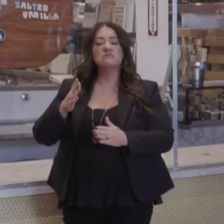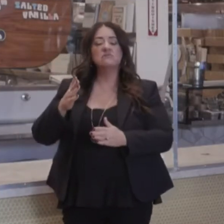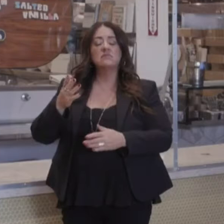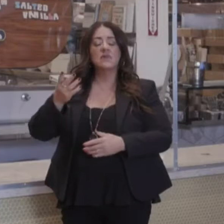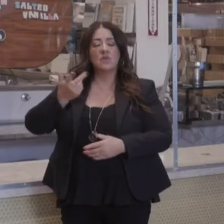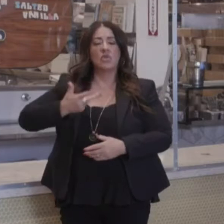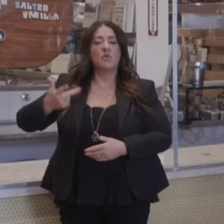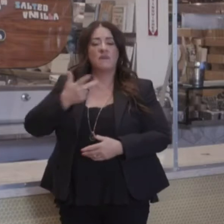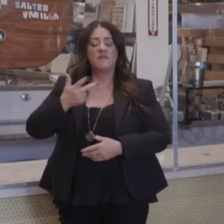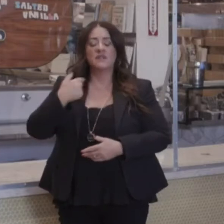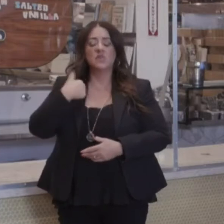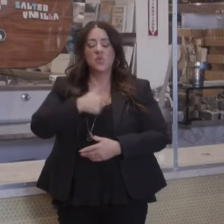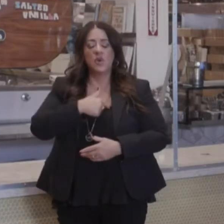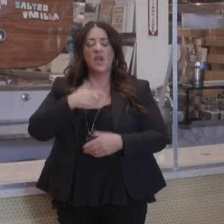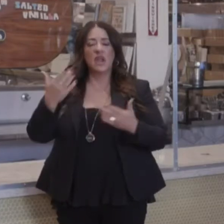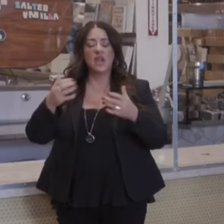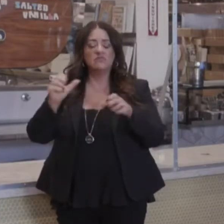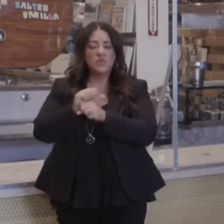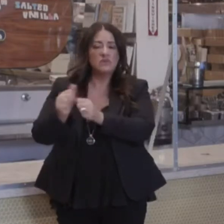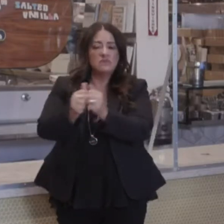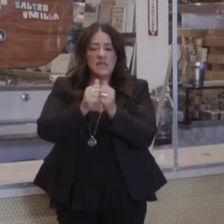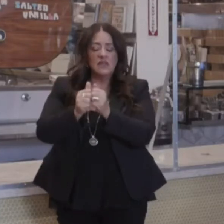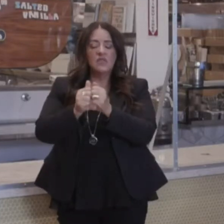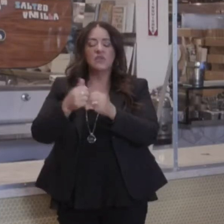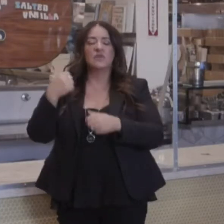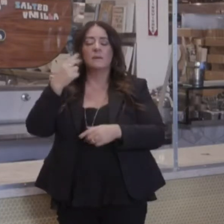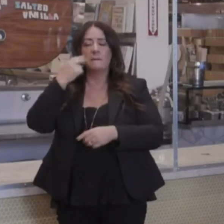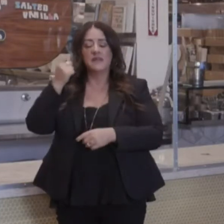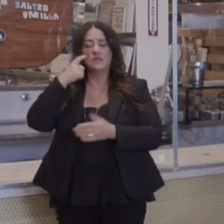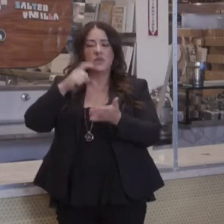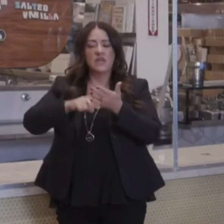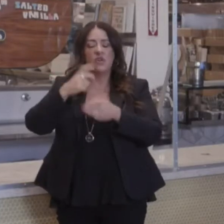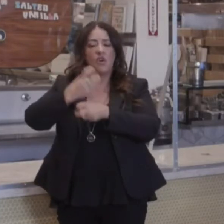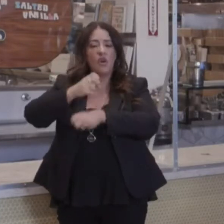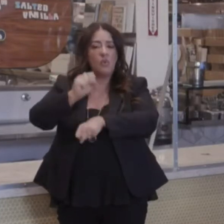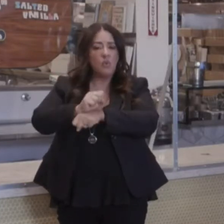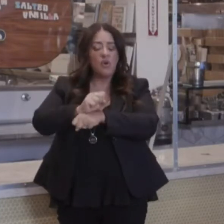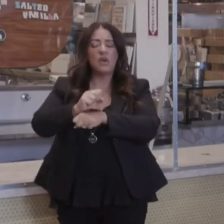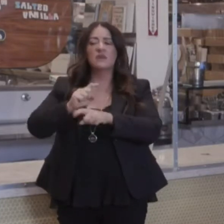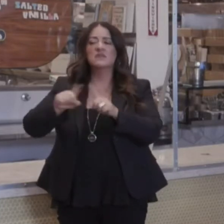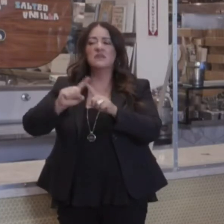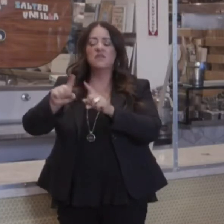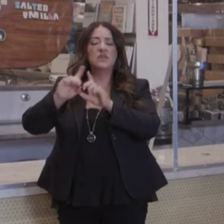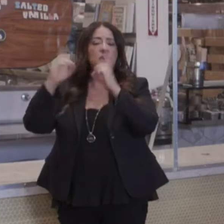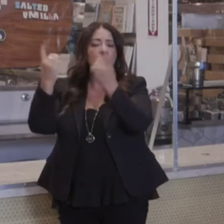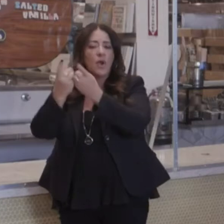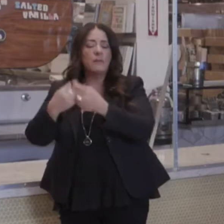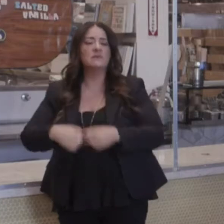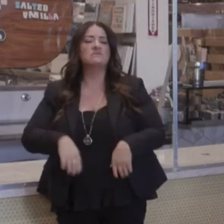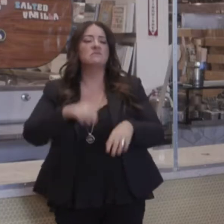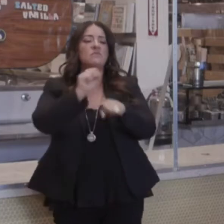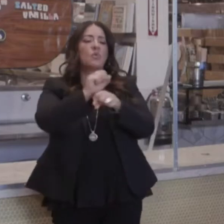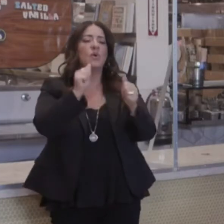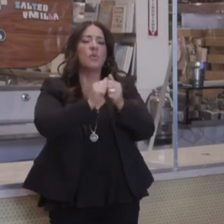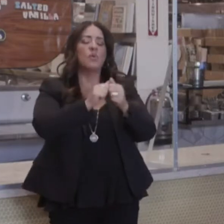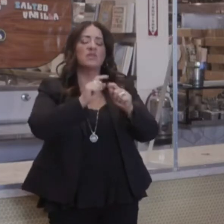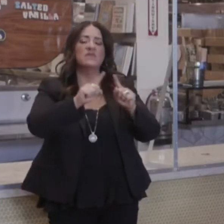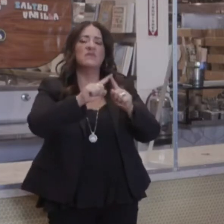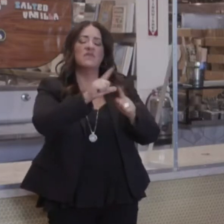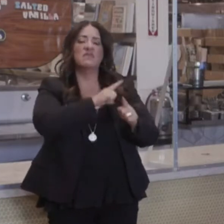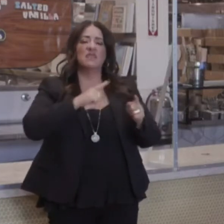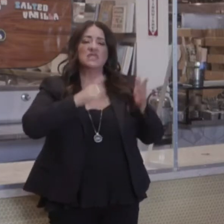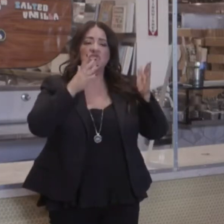hard work of our staff, the hard work of administration departments, and the hard work of legislators who have put together